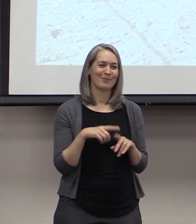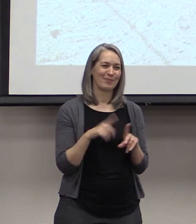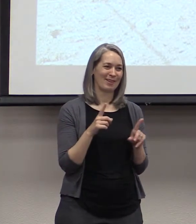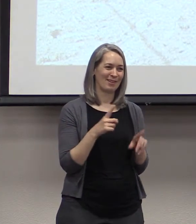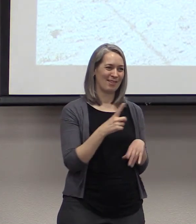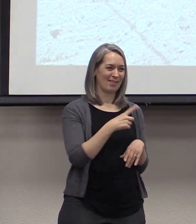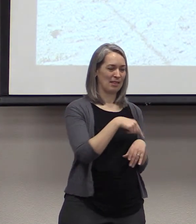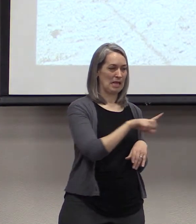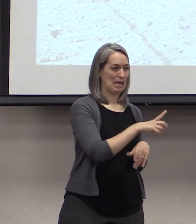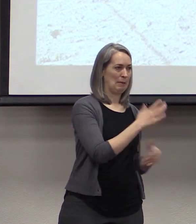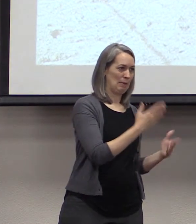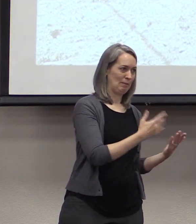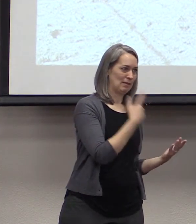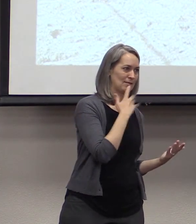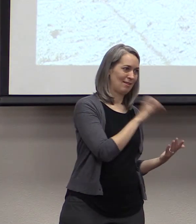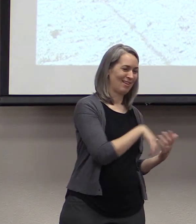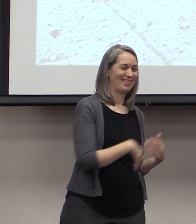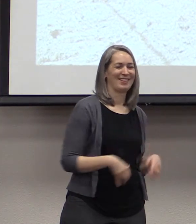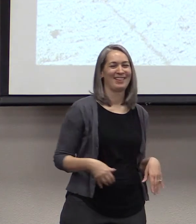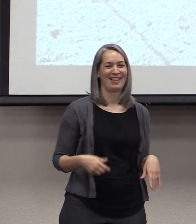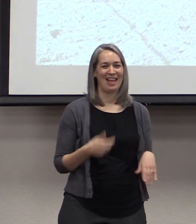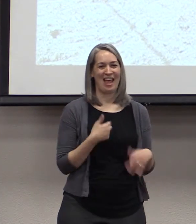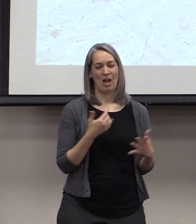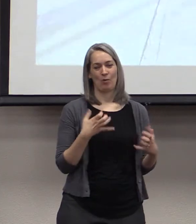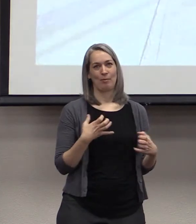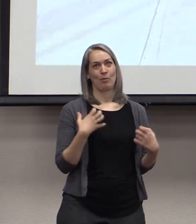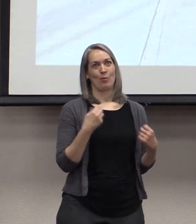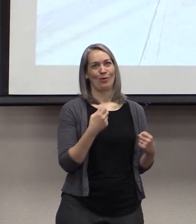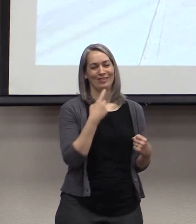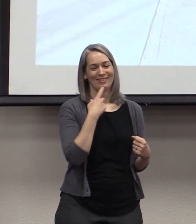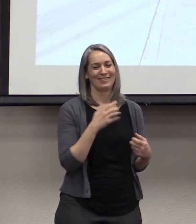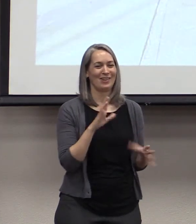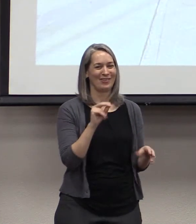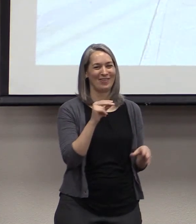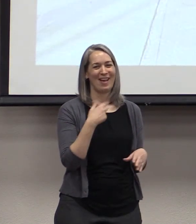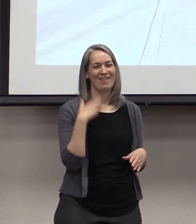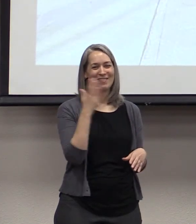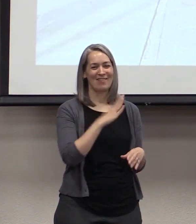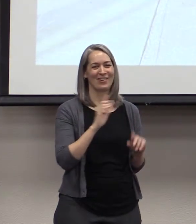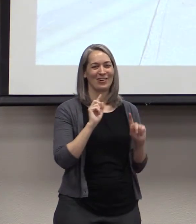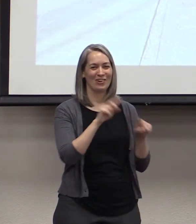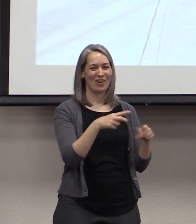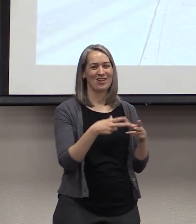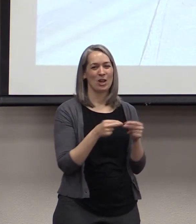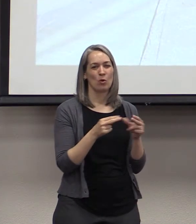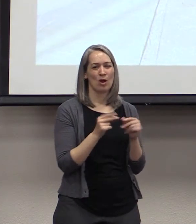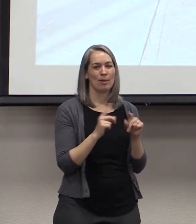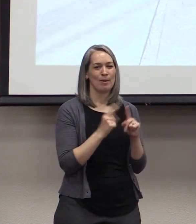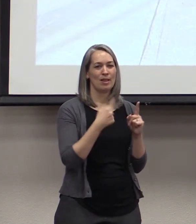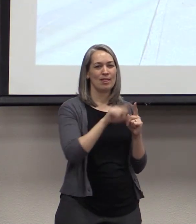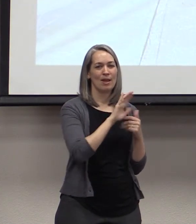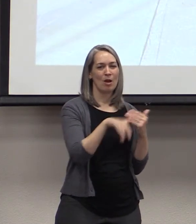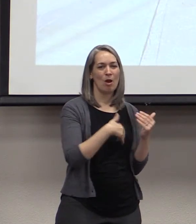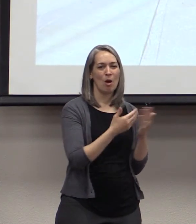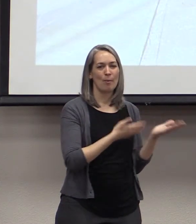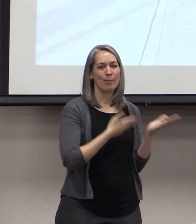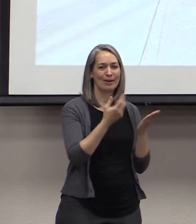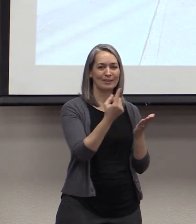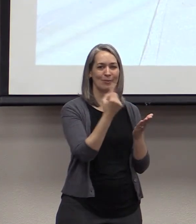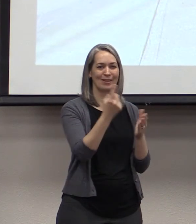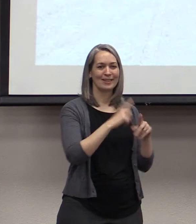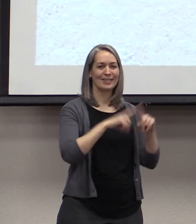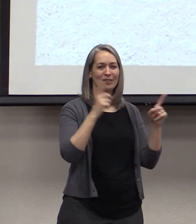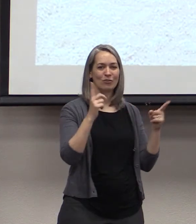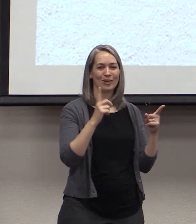They will, but I don't want to be so bold. No, I've not been to Nicaragua, but they all bring something different to the